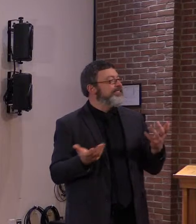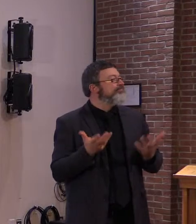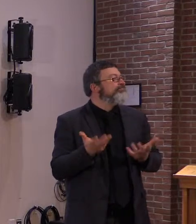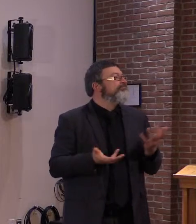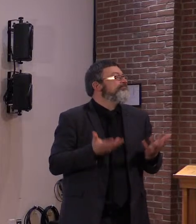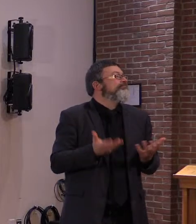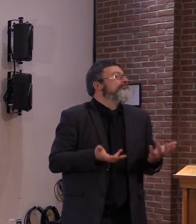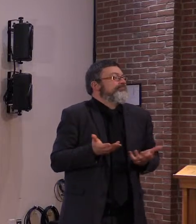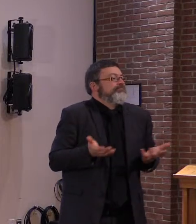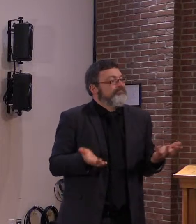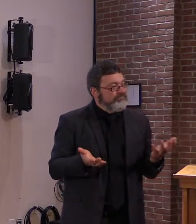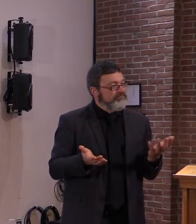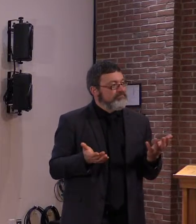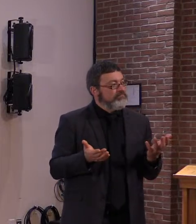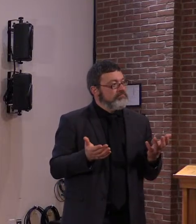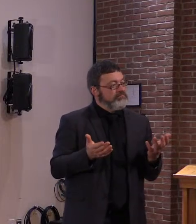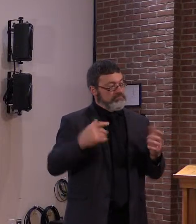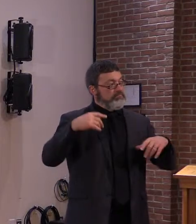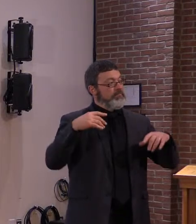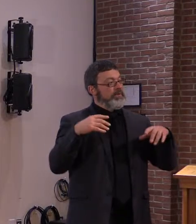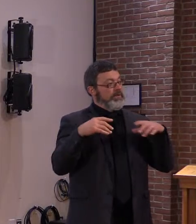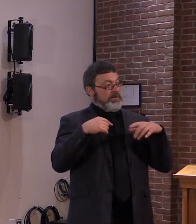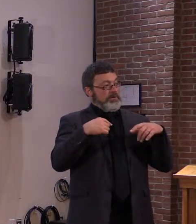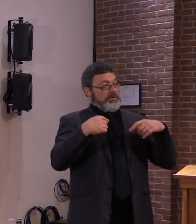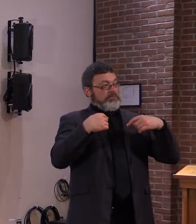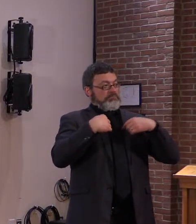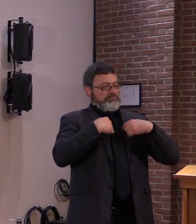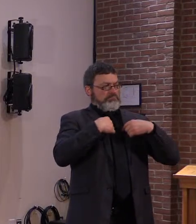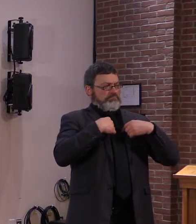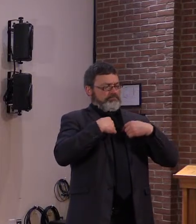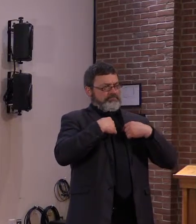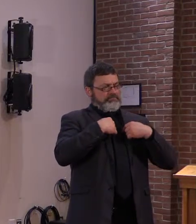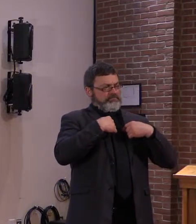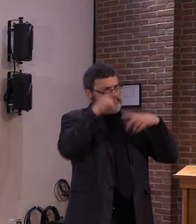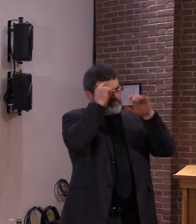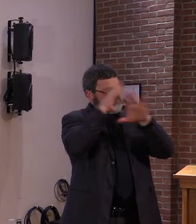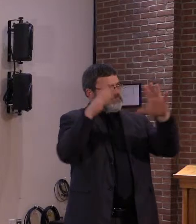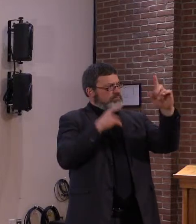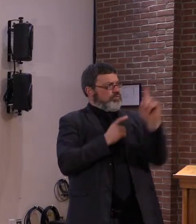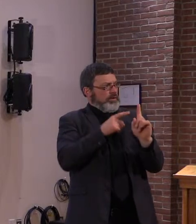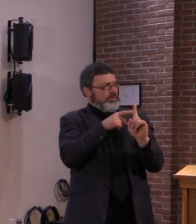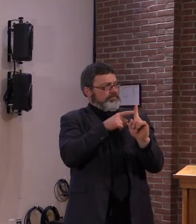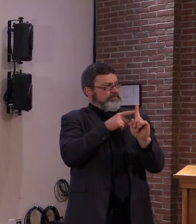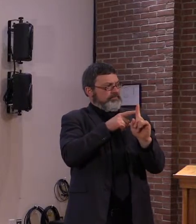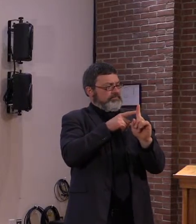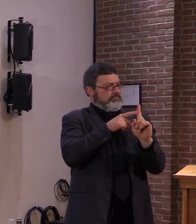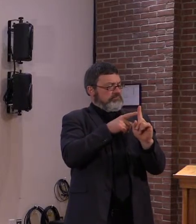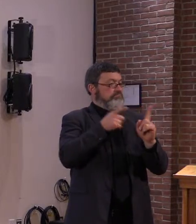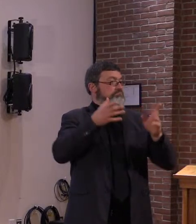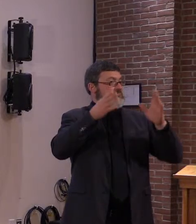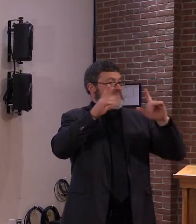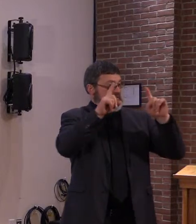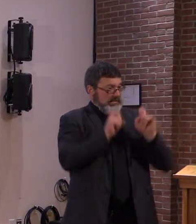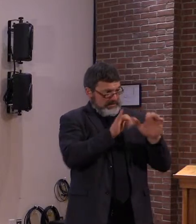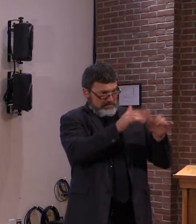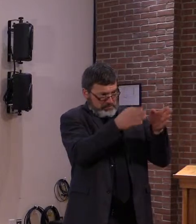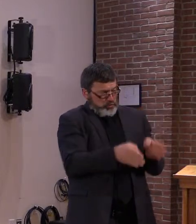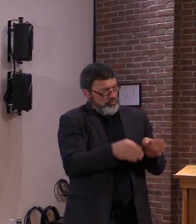And then a quick one for Secretary French. I understood really clearly what the upsides would be to standardized